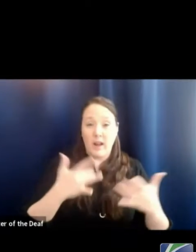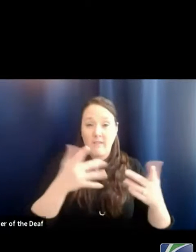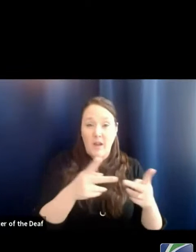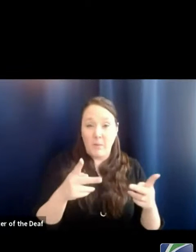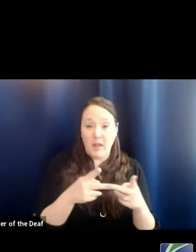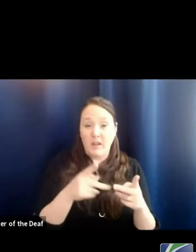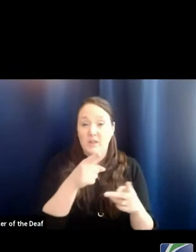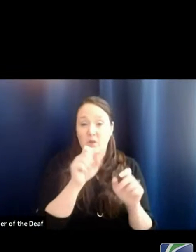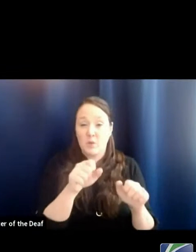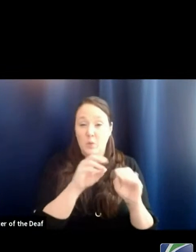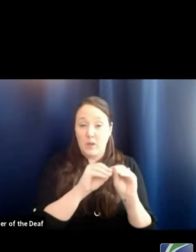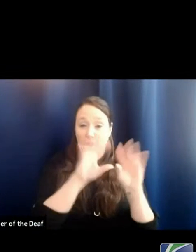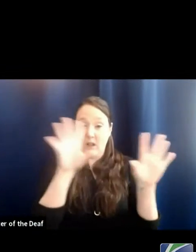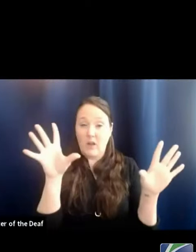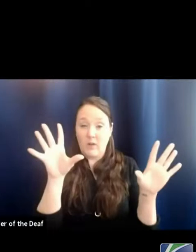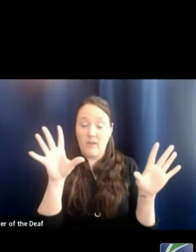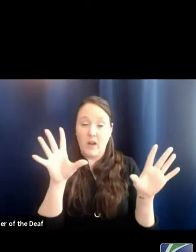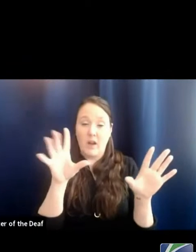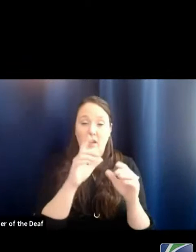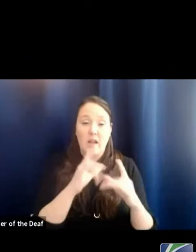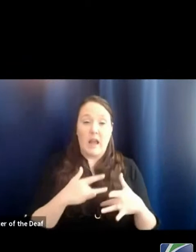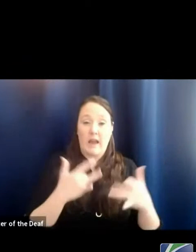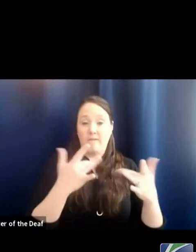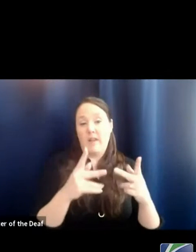businesses fall under event spaces?